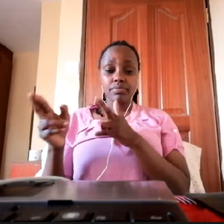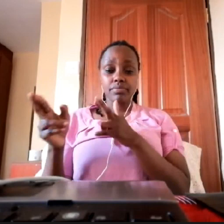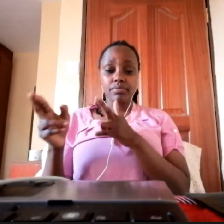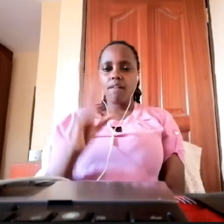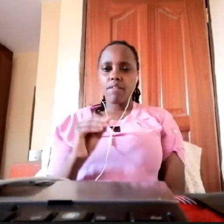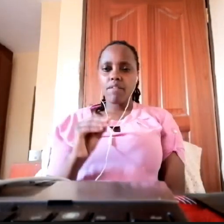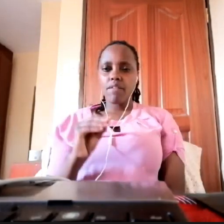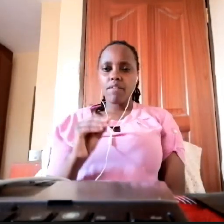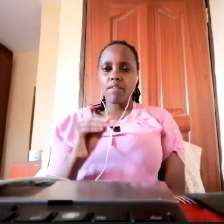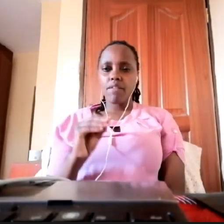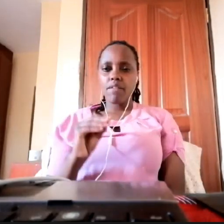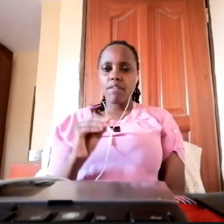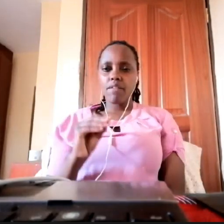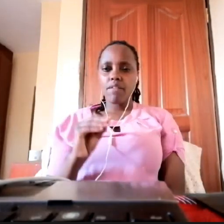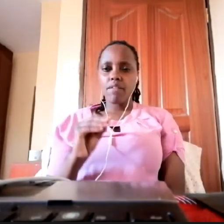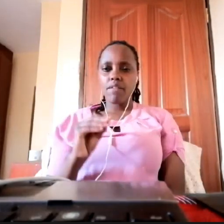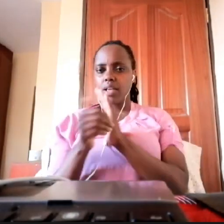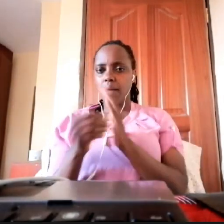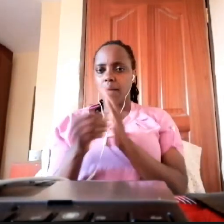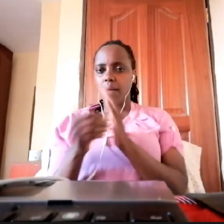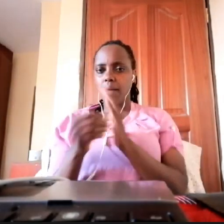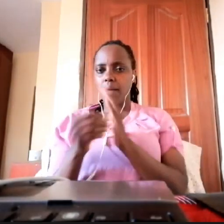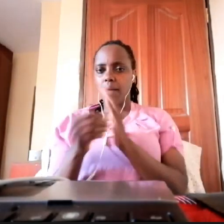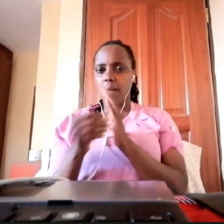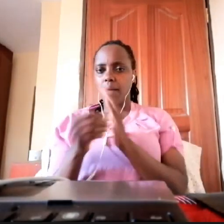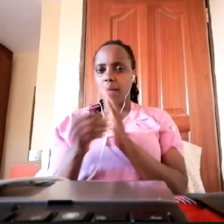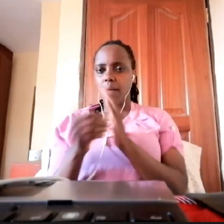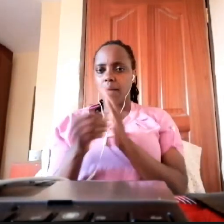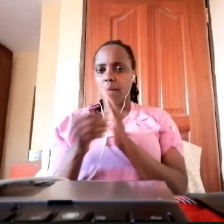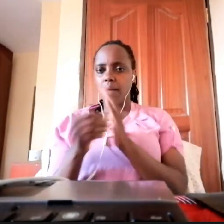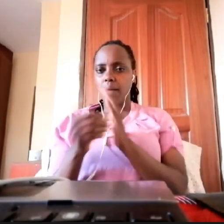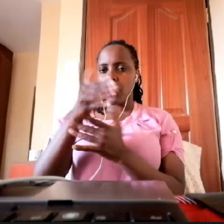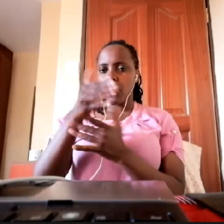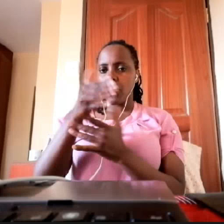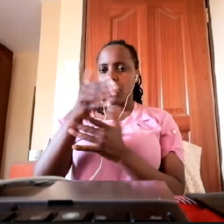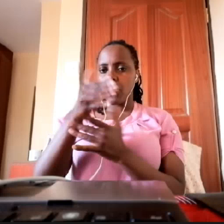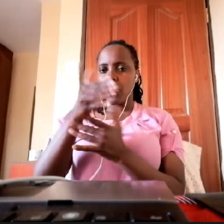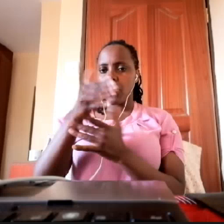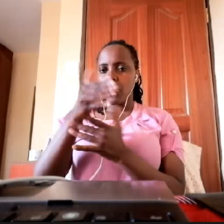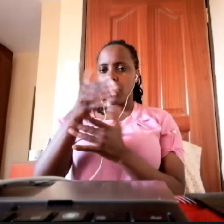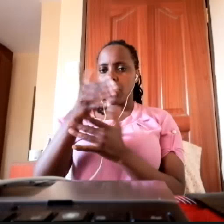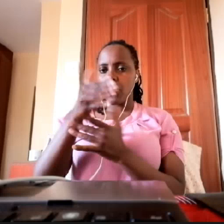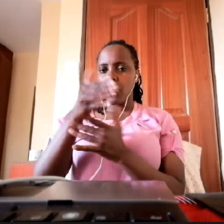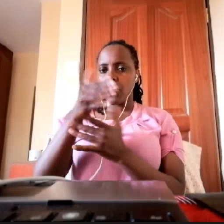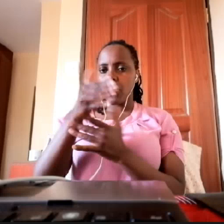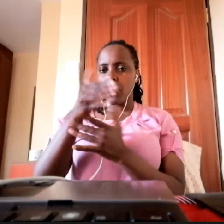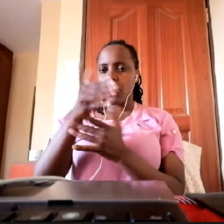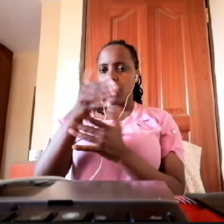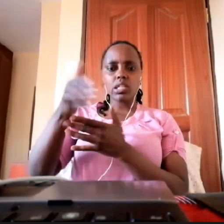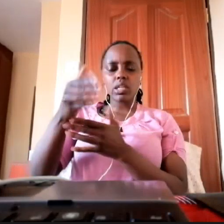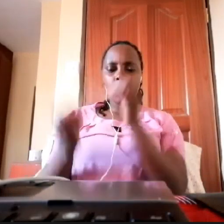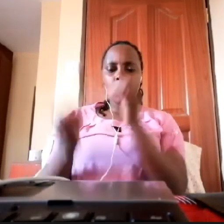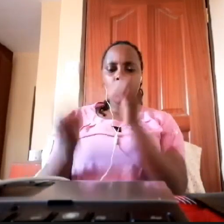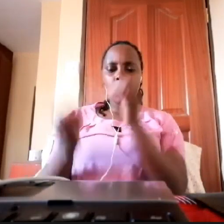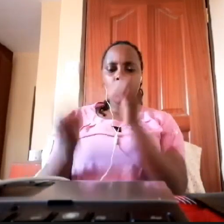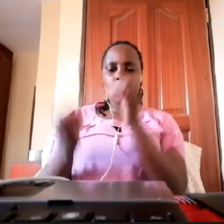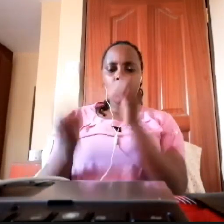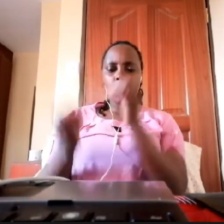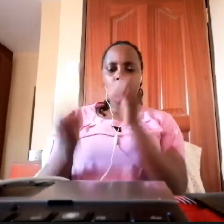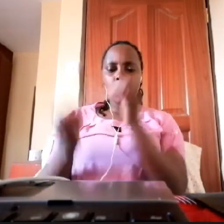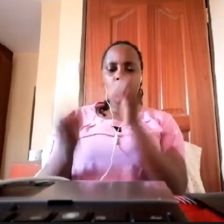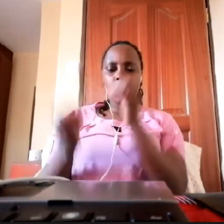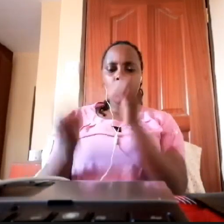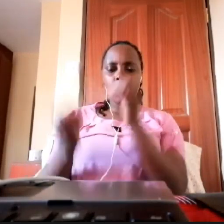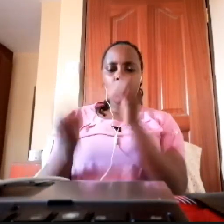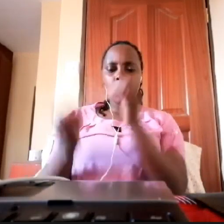Experts, really put the reporting system into clusters. So we form groups based on clusters.